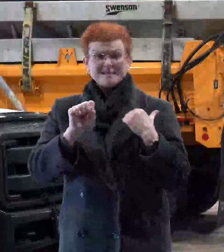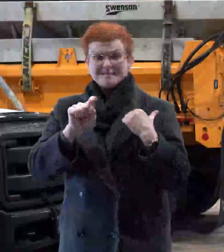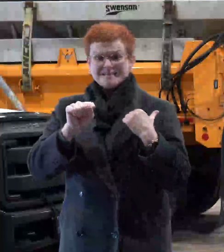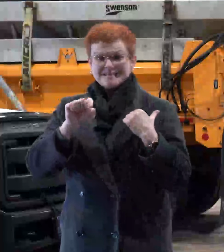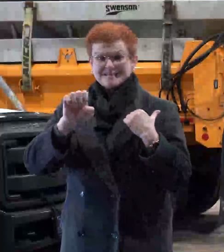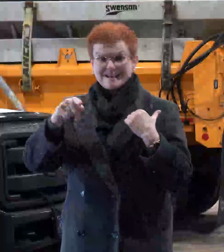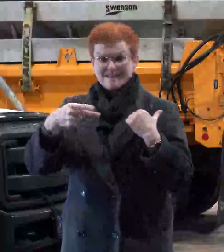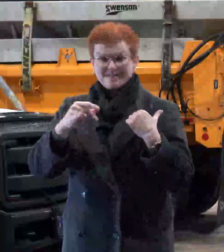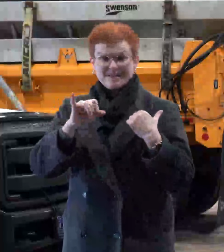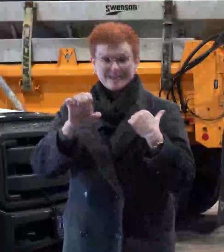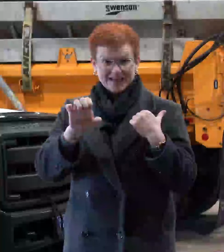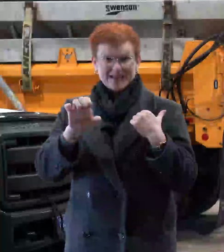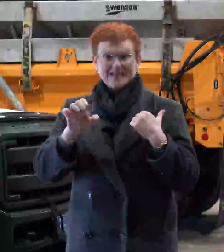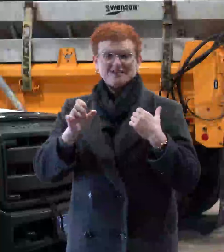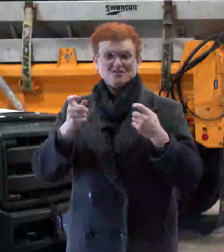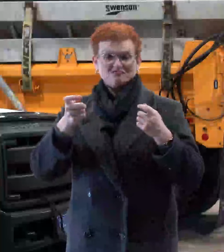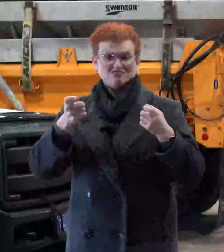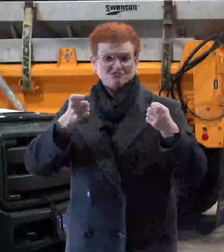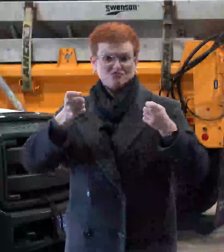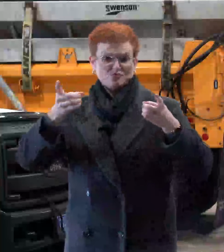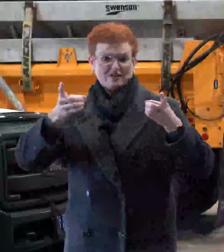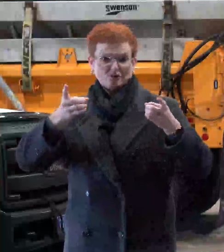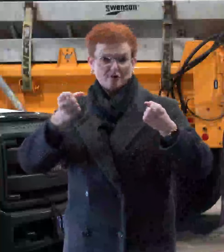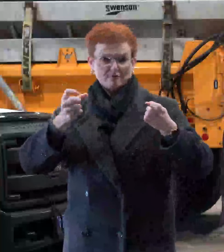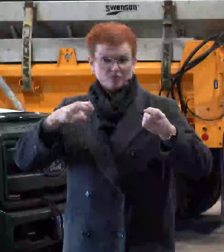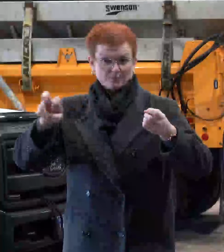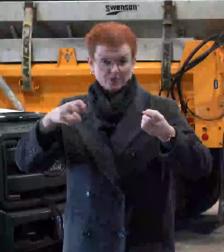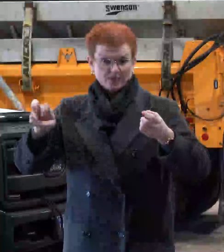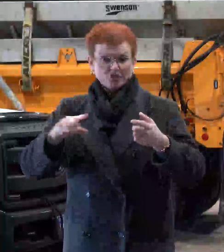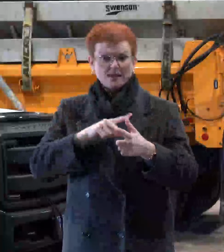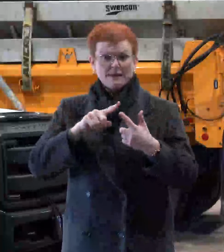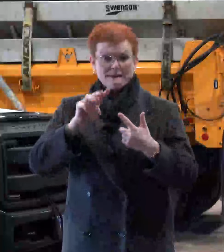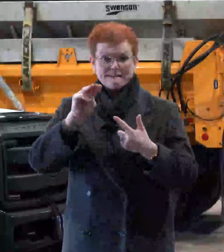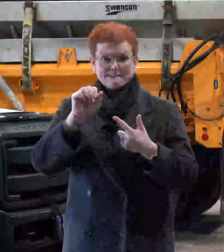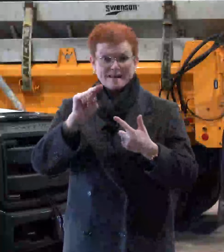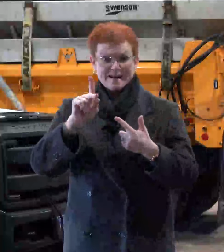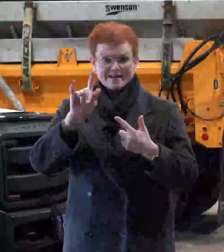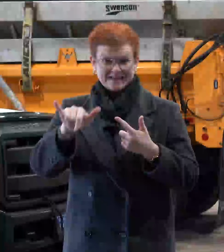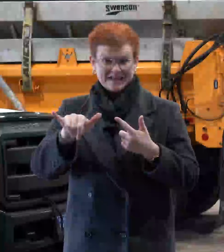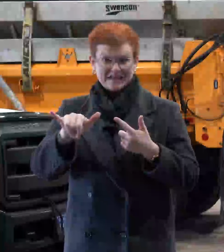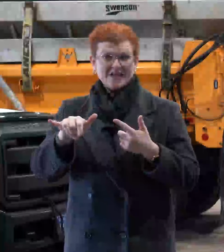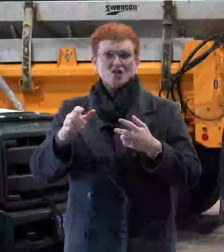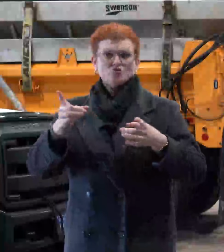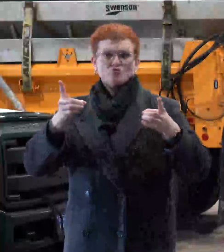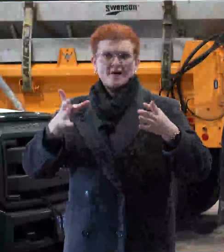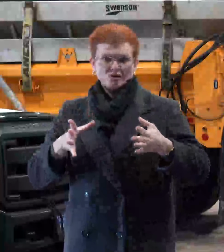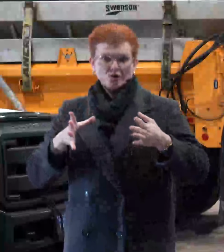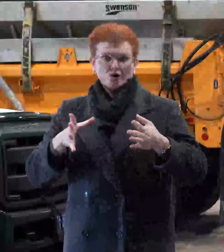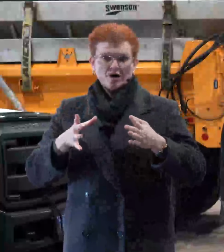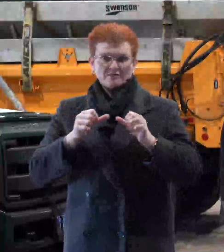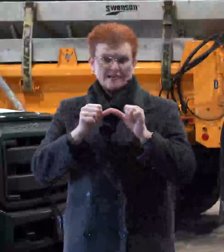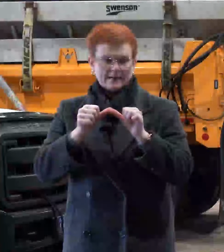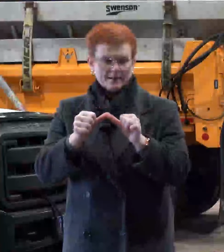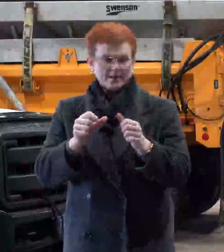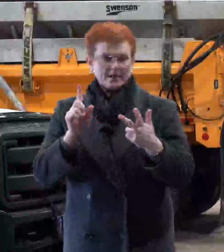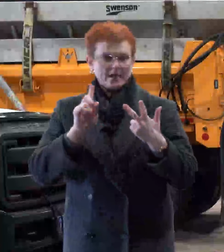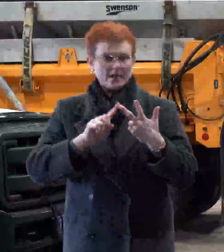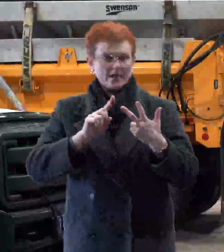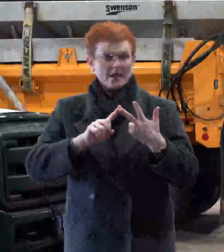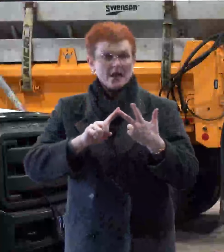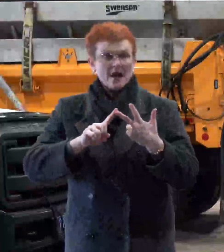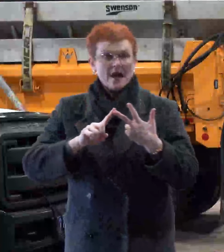Streeter, our Acting Director of Transportation, Mandy LeBrier, our Director of Sustainability, and Craig Boyles, our Manager of Fleet